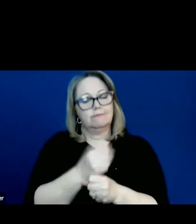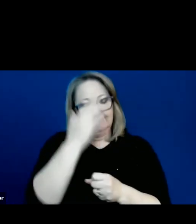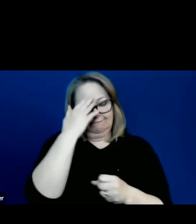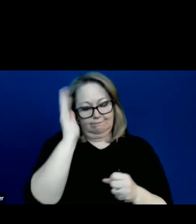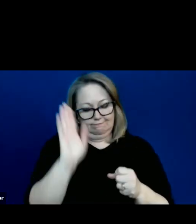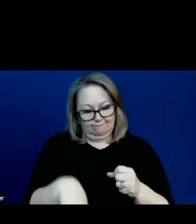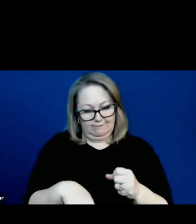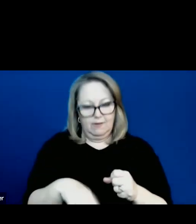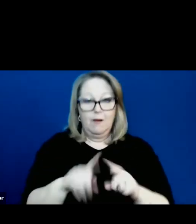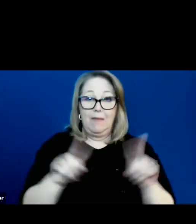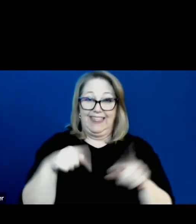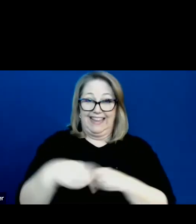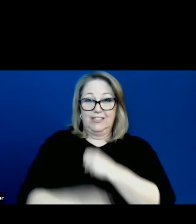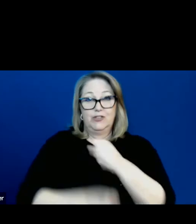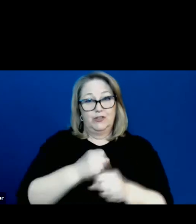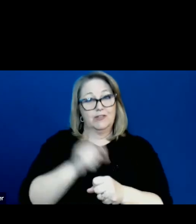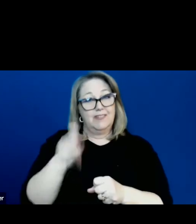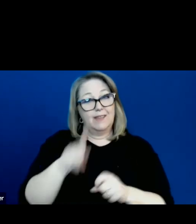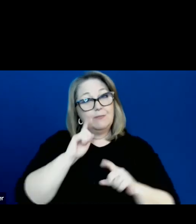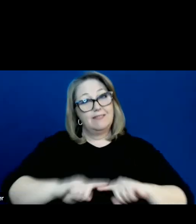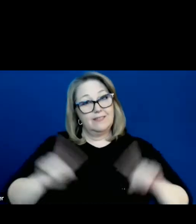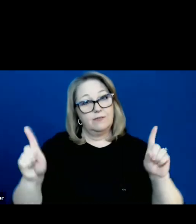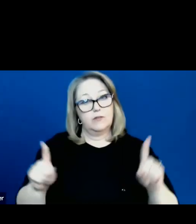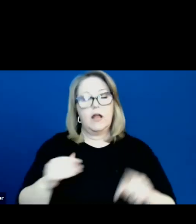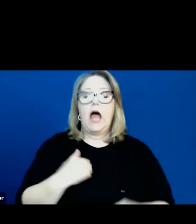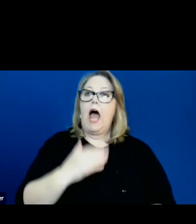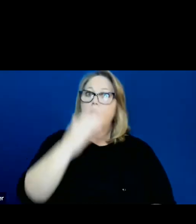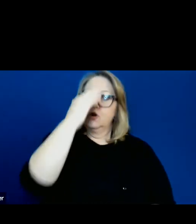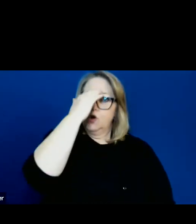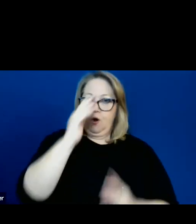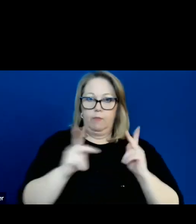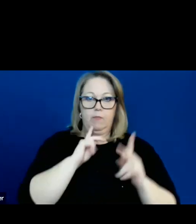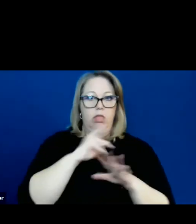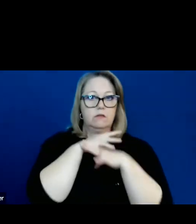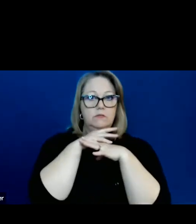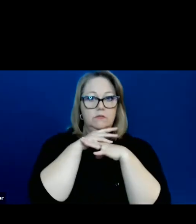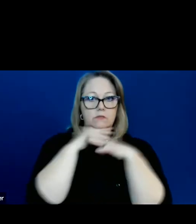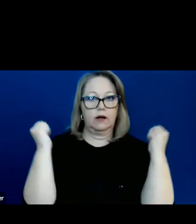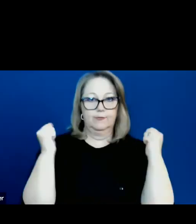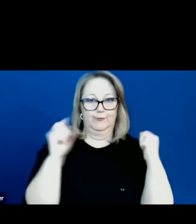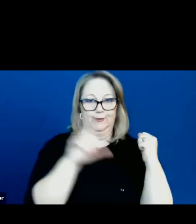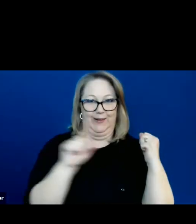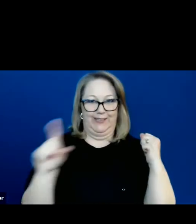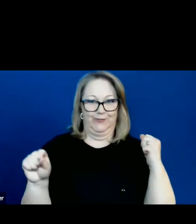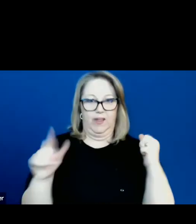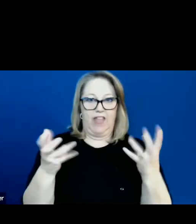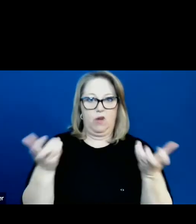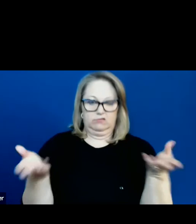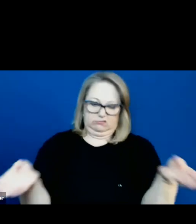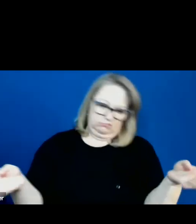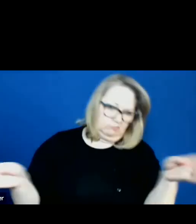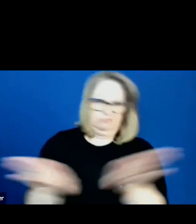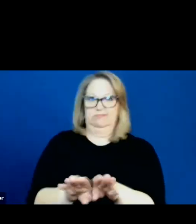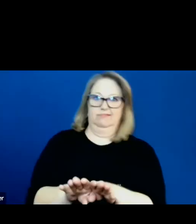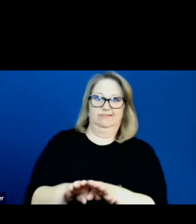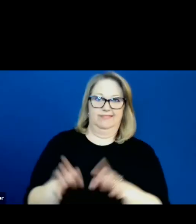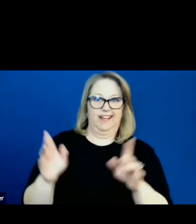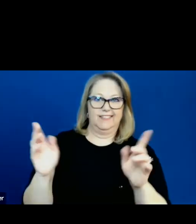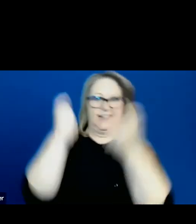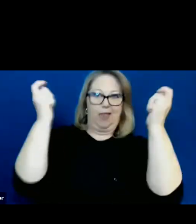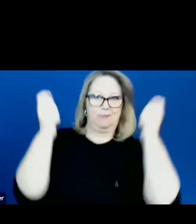I know people want to celebrate the end of 2020, and I don't blame them, but if we don't start making smart choices